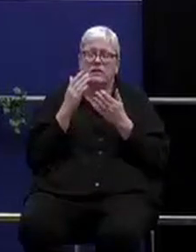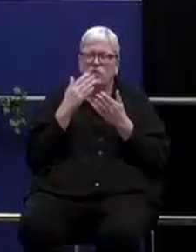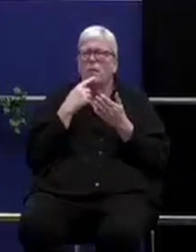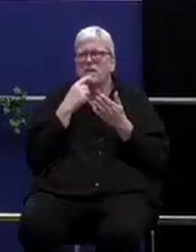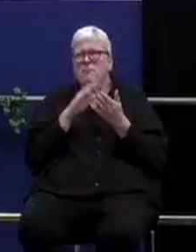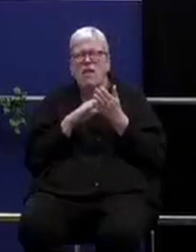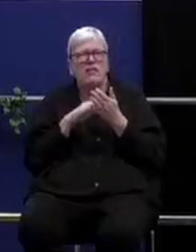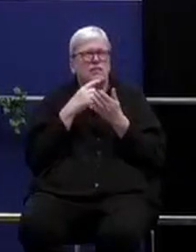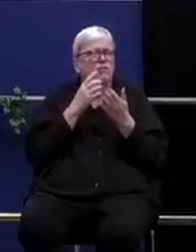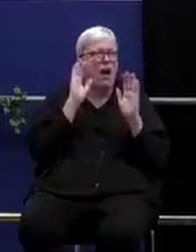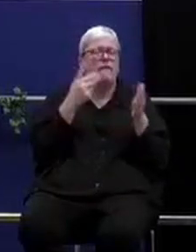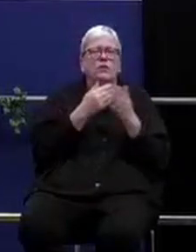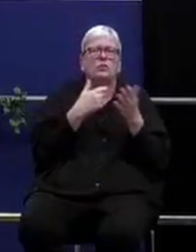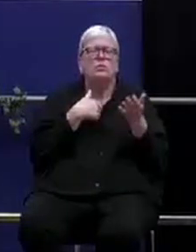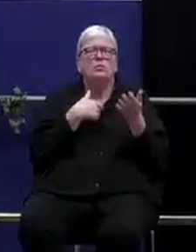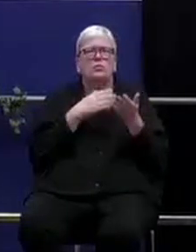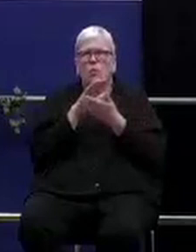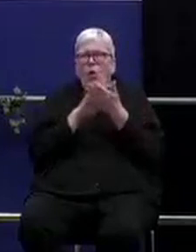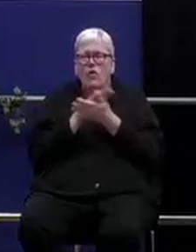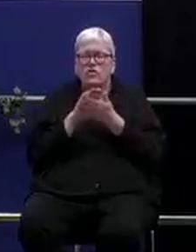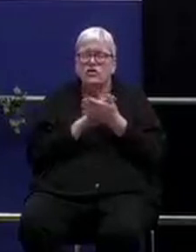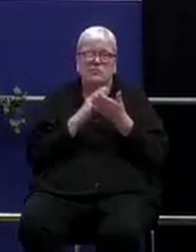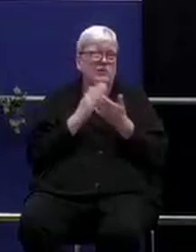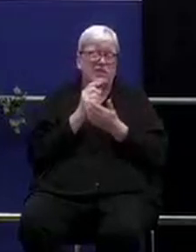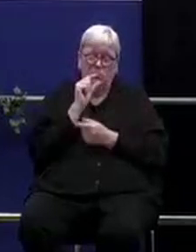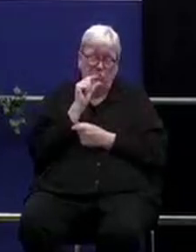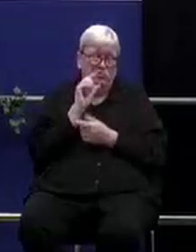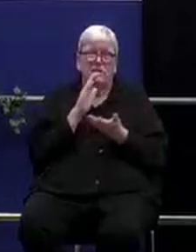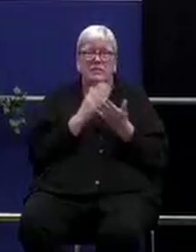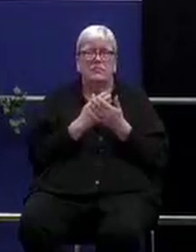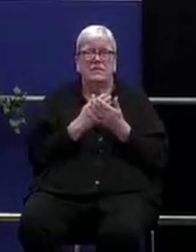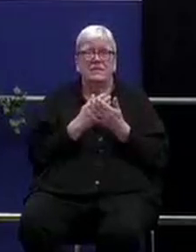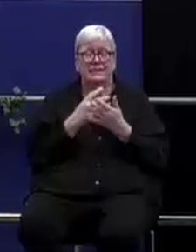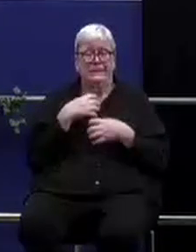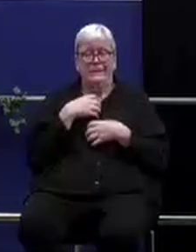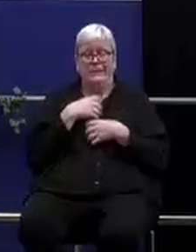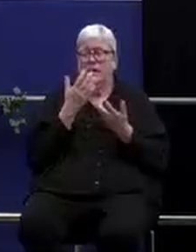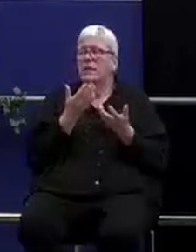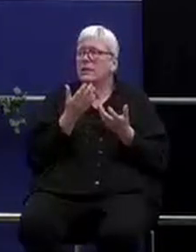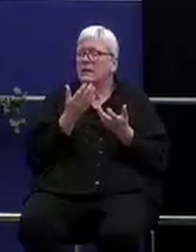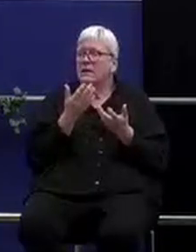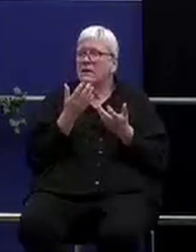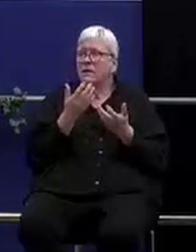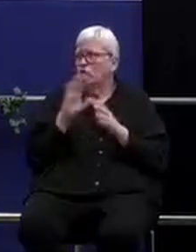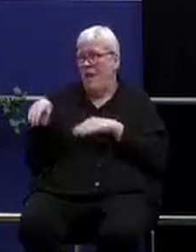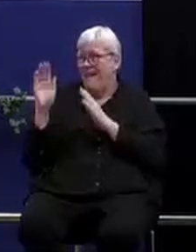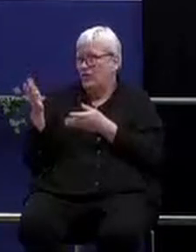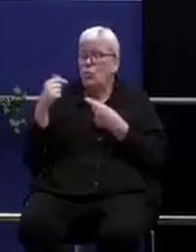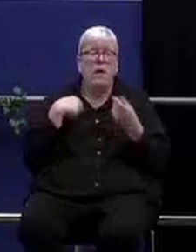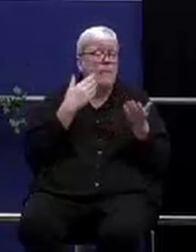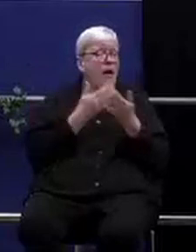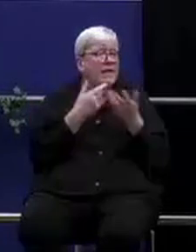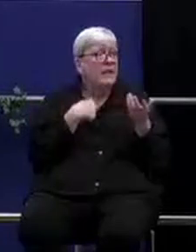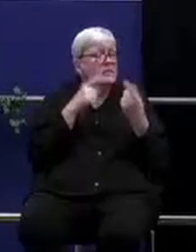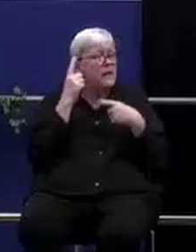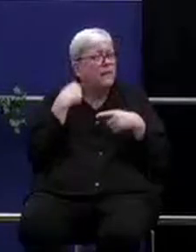hands. But actually, no, very little, which is kind of scary. Didn't have to. Yeah, because I suppose on one level it